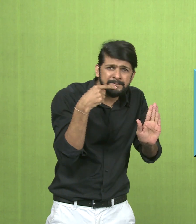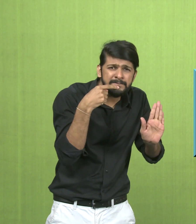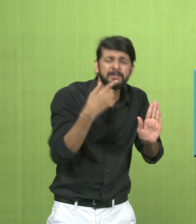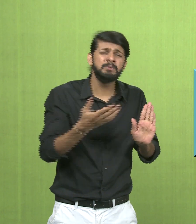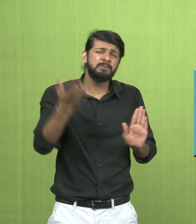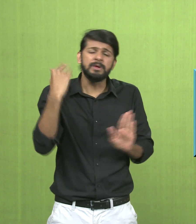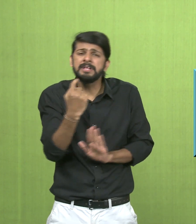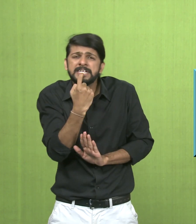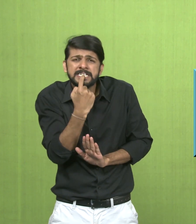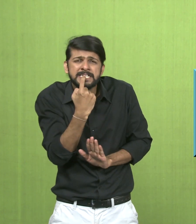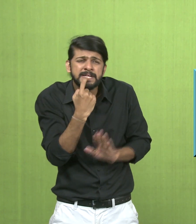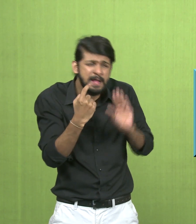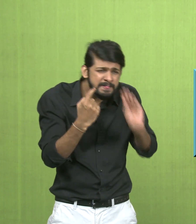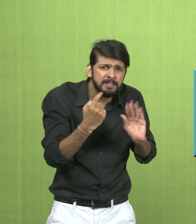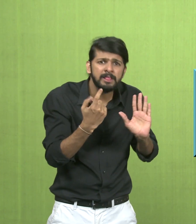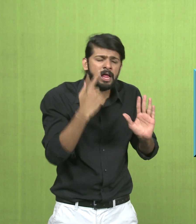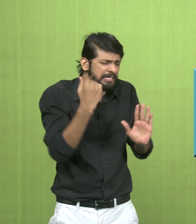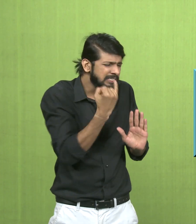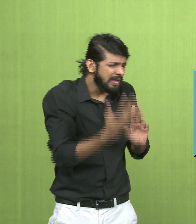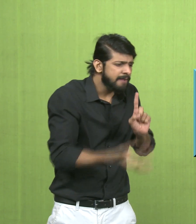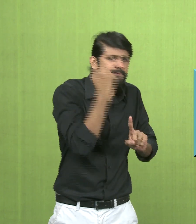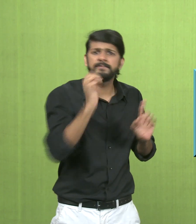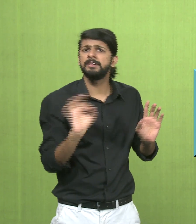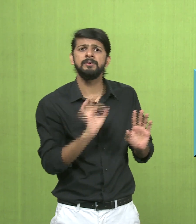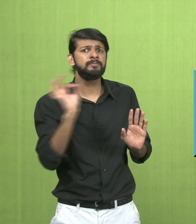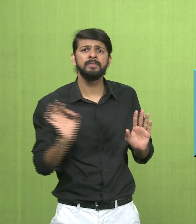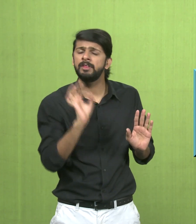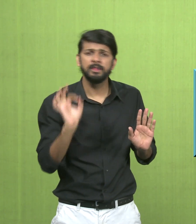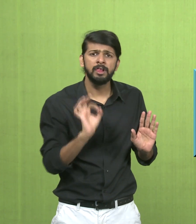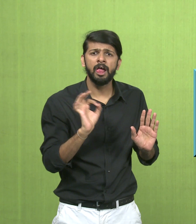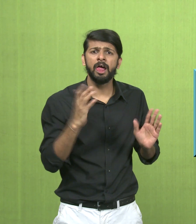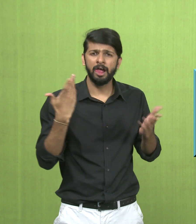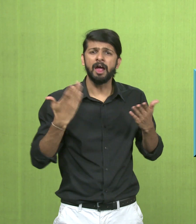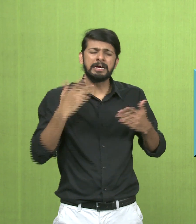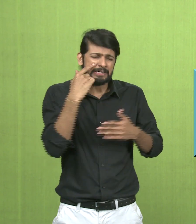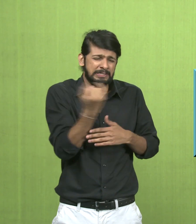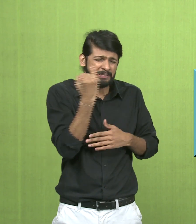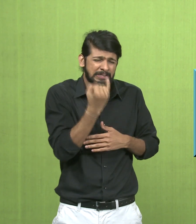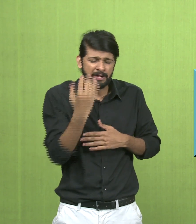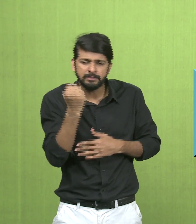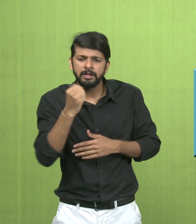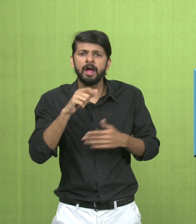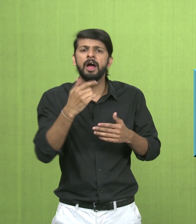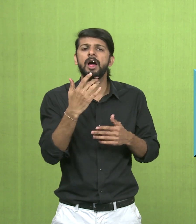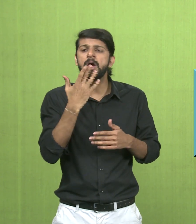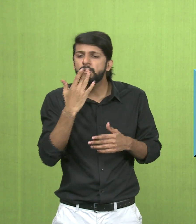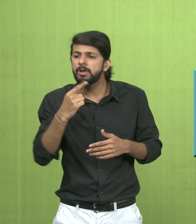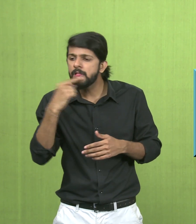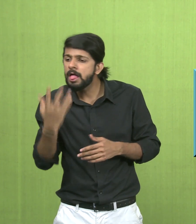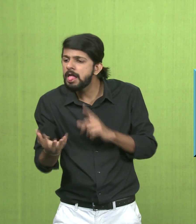or there were very few avenues to find colors, and they were not always accessible.